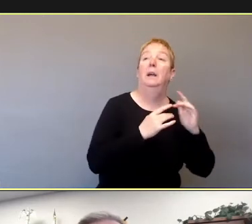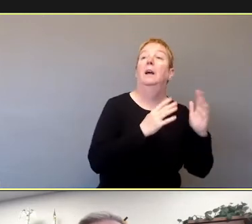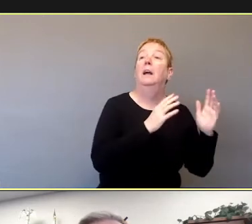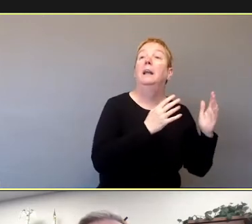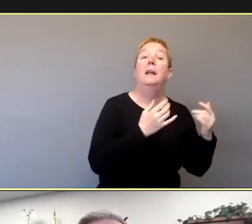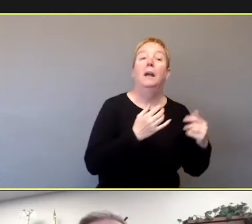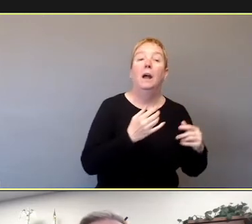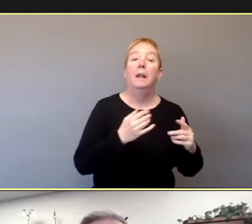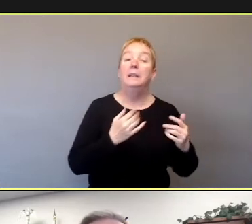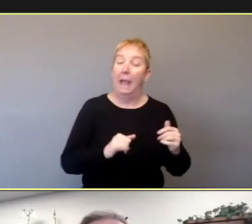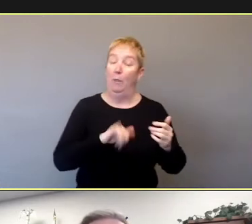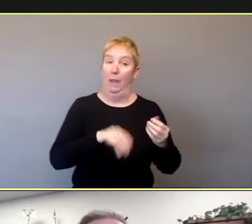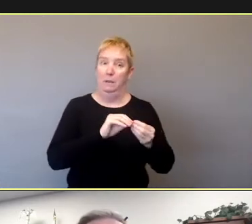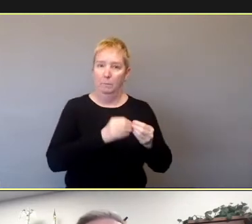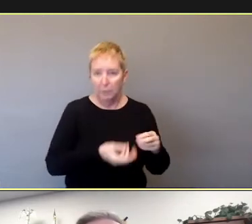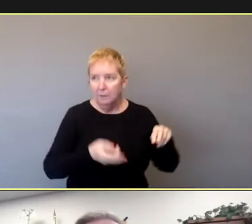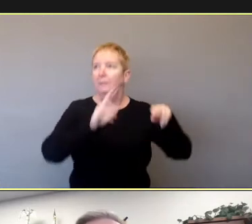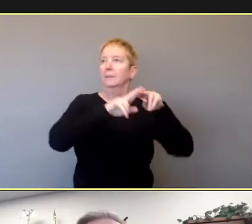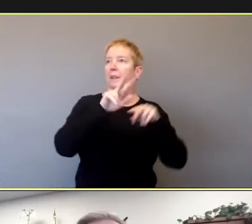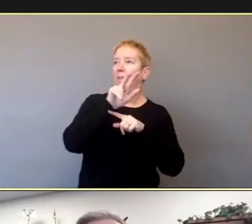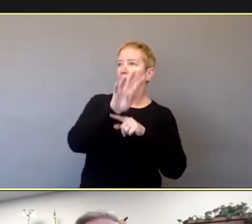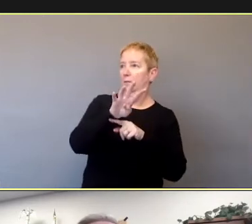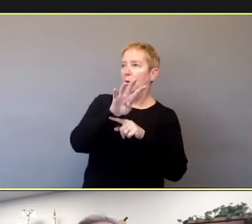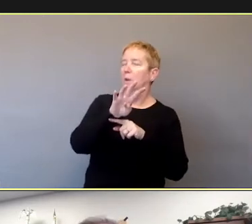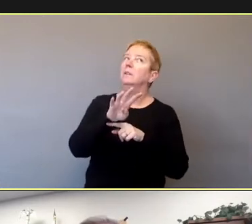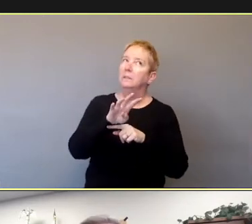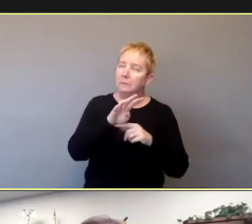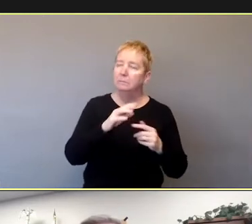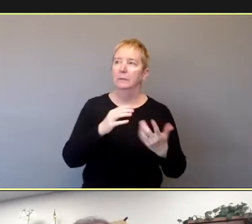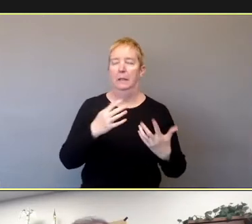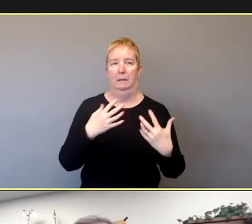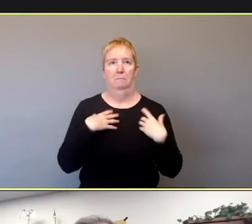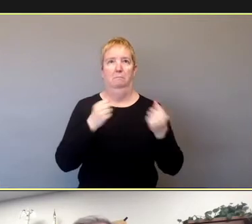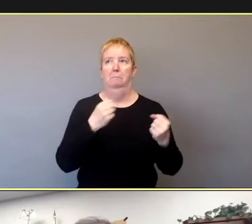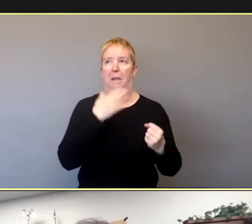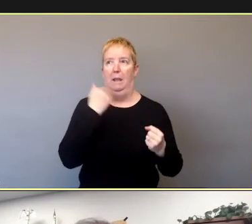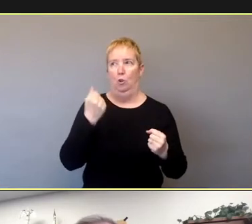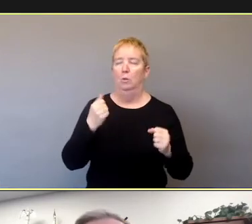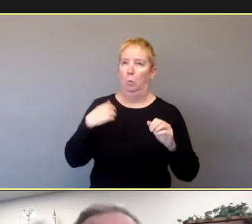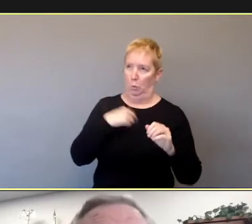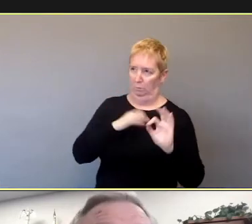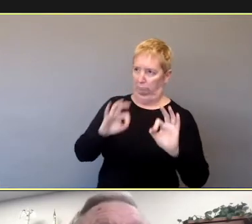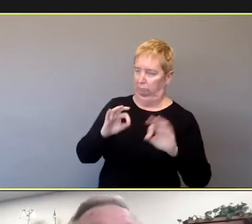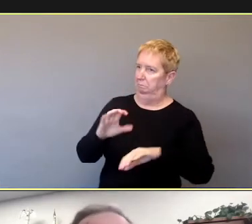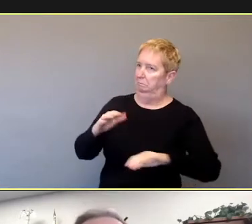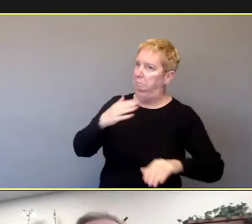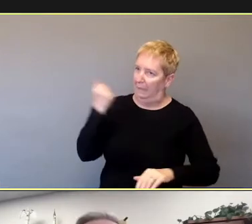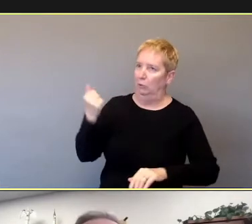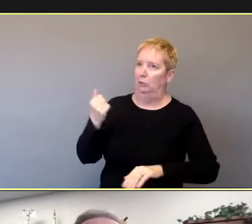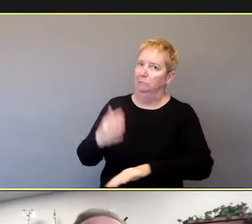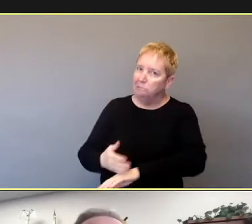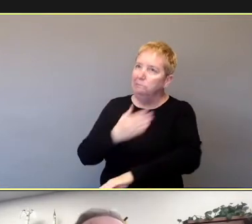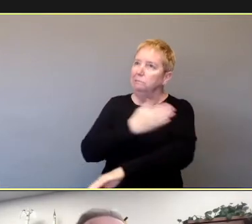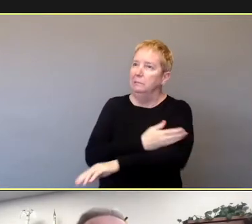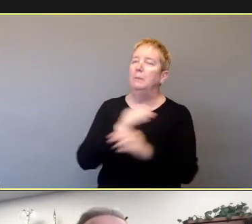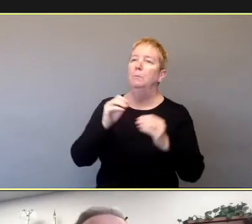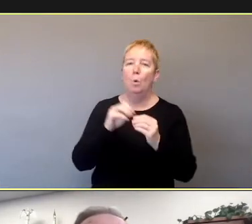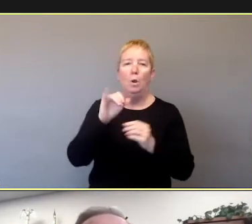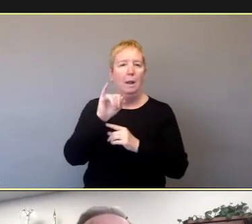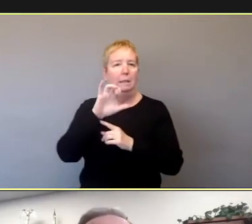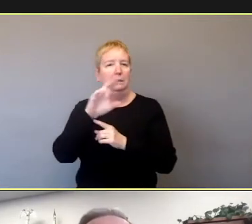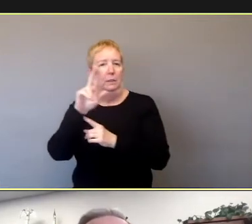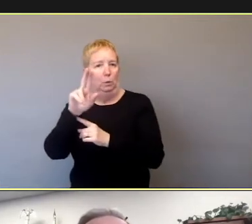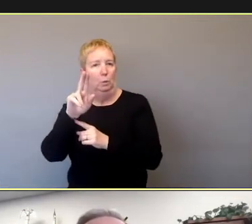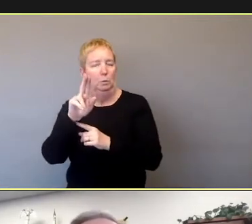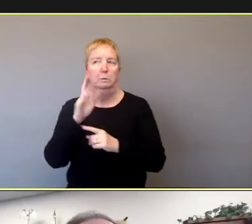about 10% of our ICU beds, which is what I think a healthy system in normal times should have open. And